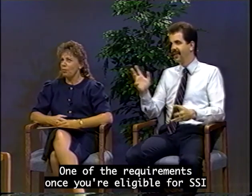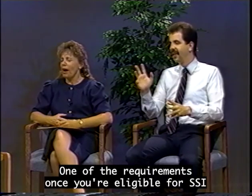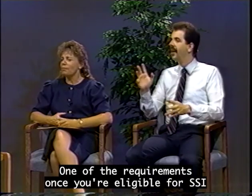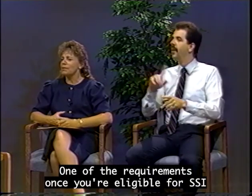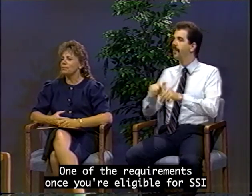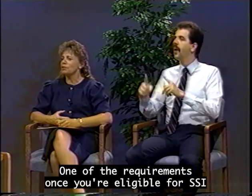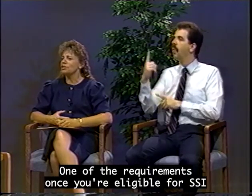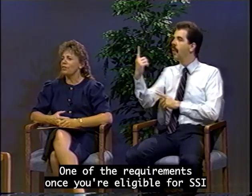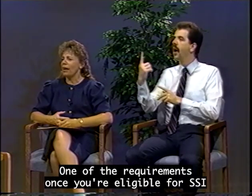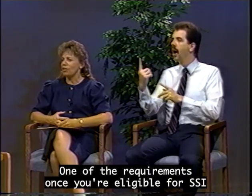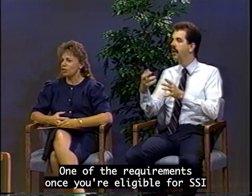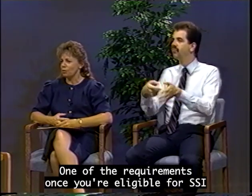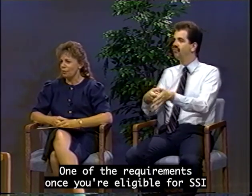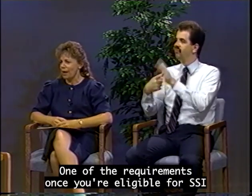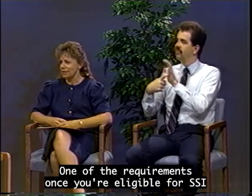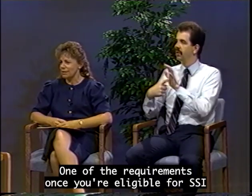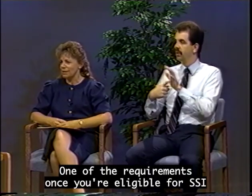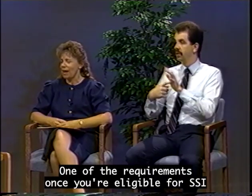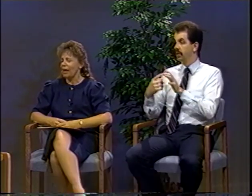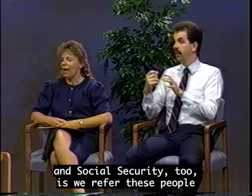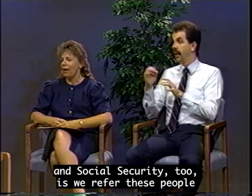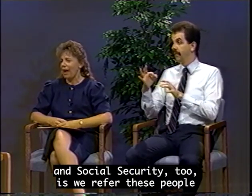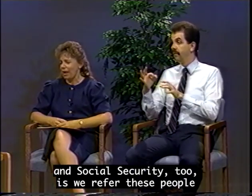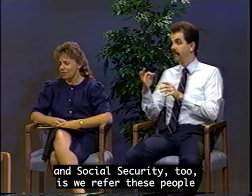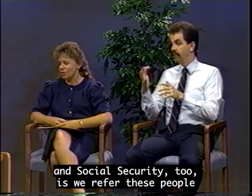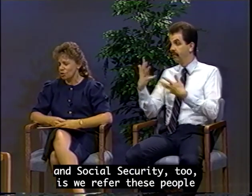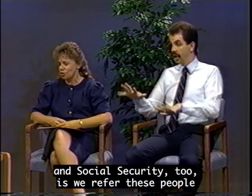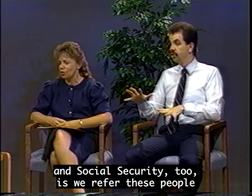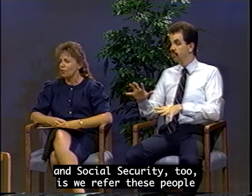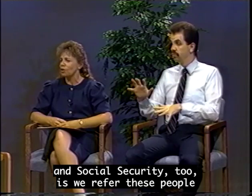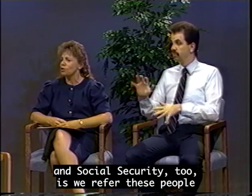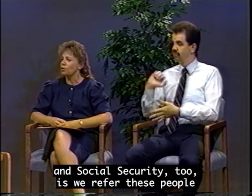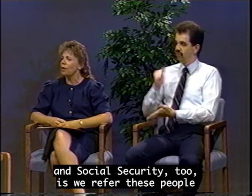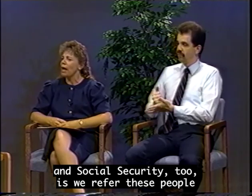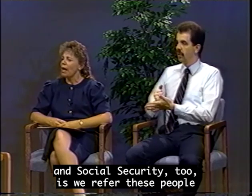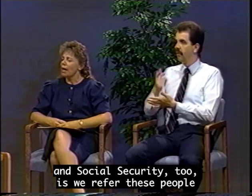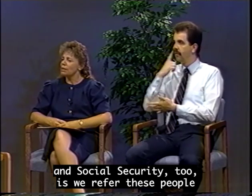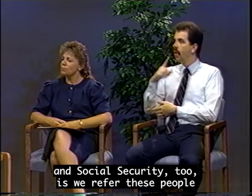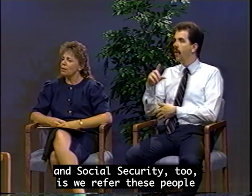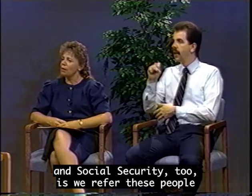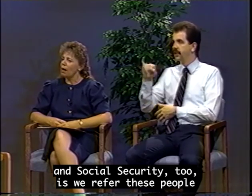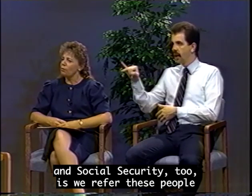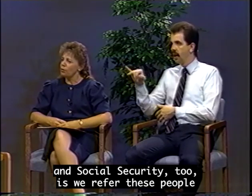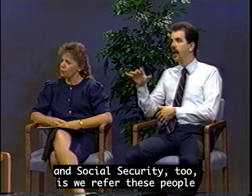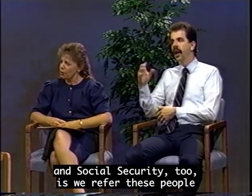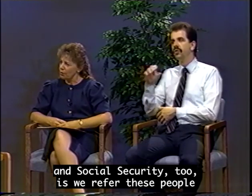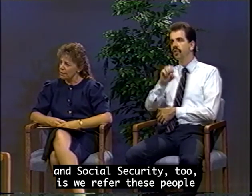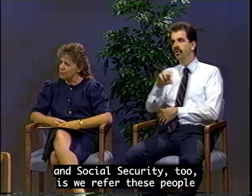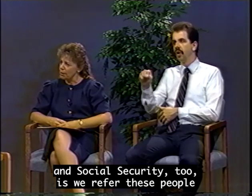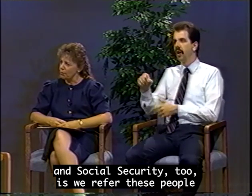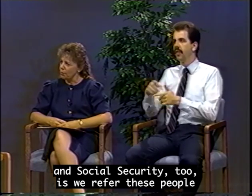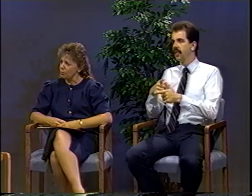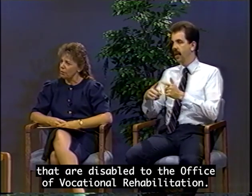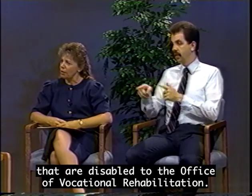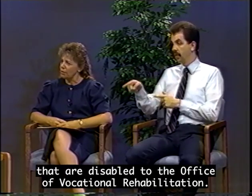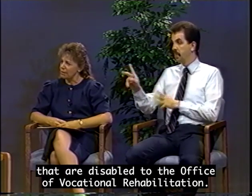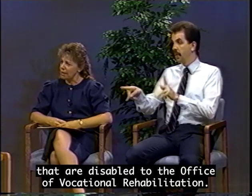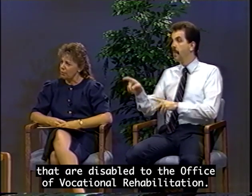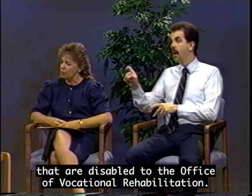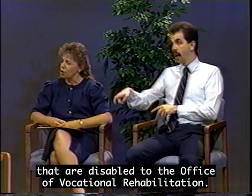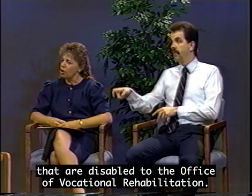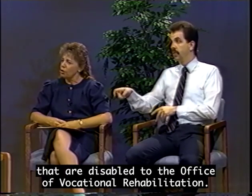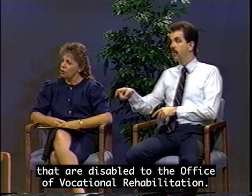the requirements once you're eligible for SSI and Social Security too, is we refer these people that